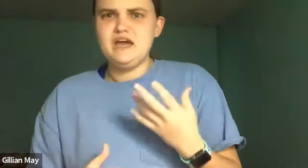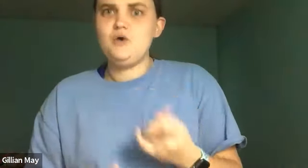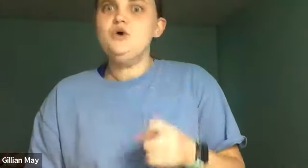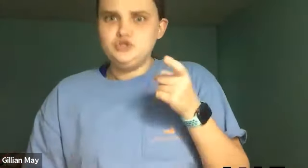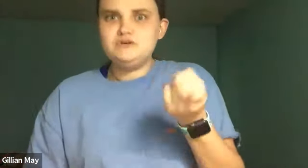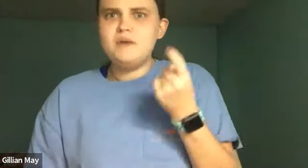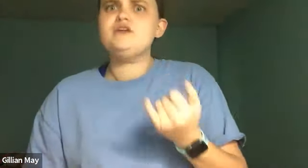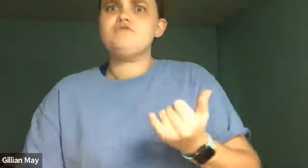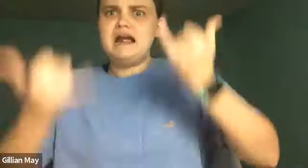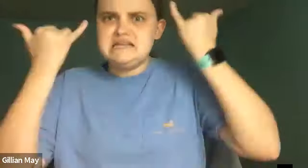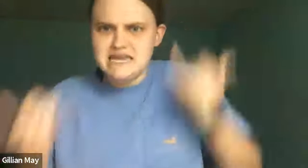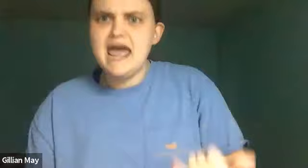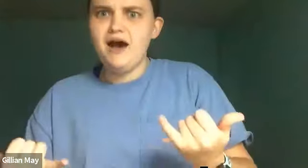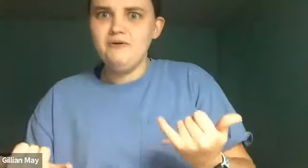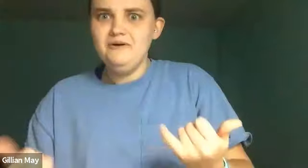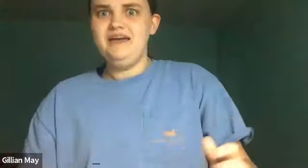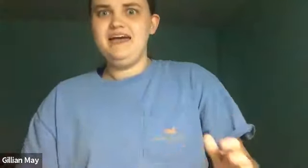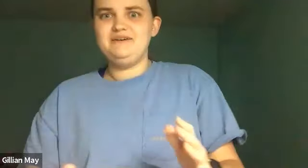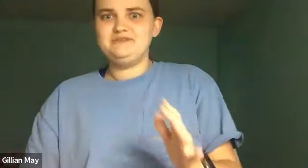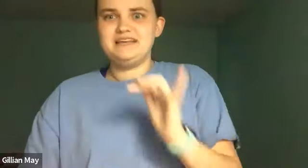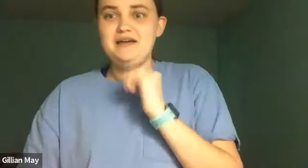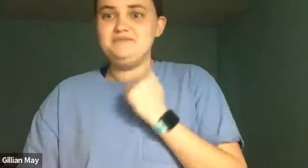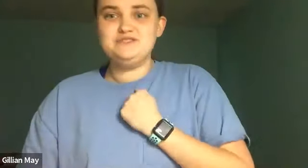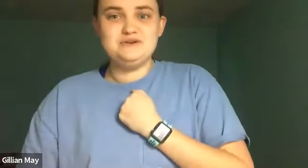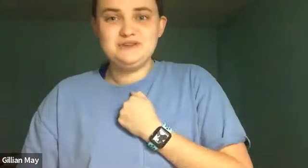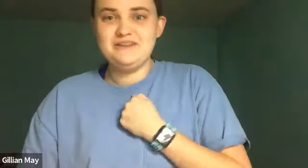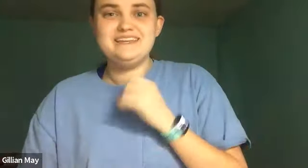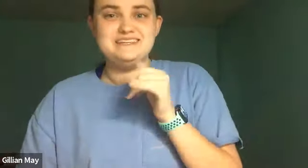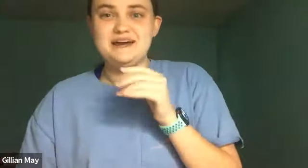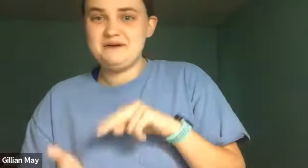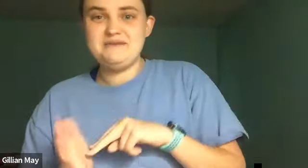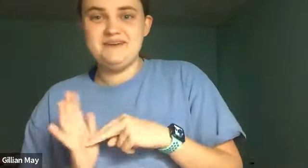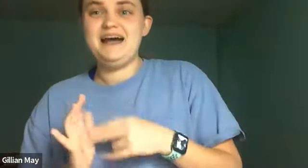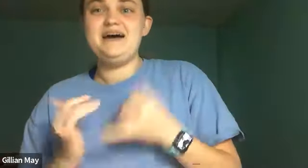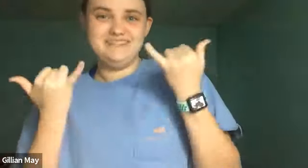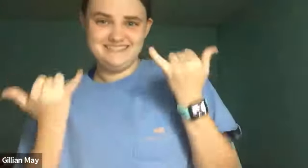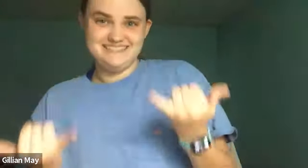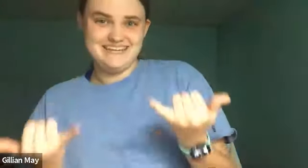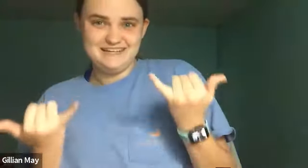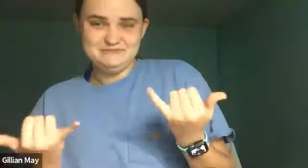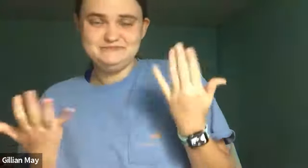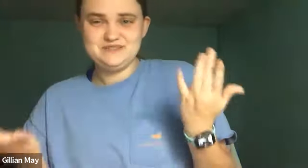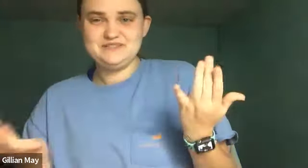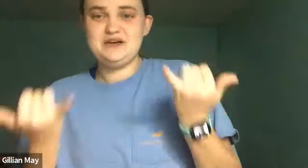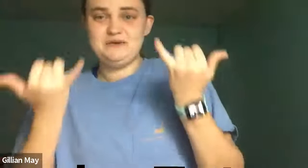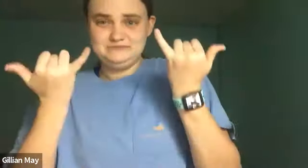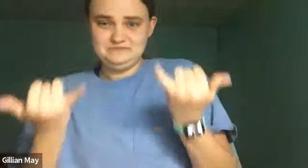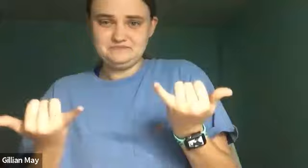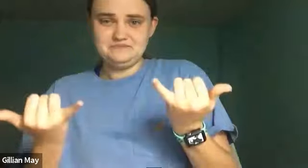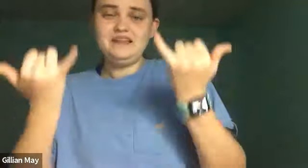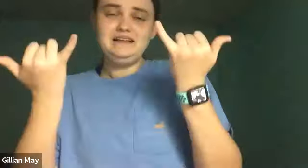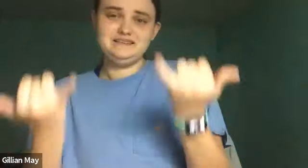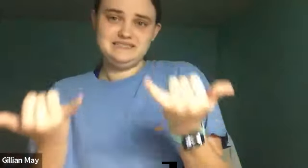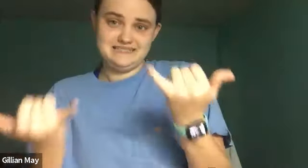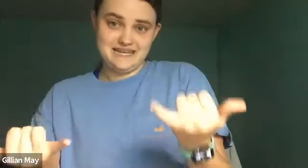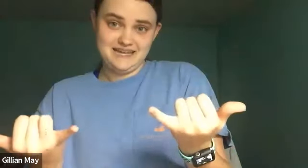yell, you come here right now. And I was like, I am so sorry. That is not what I meant. I meant today. So